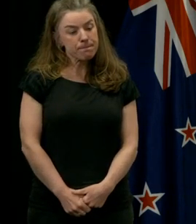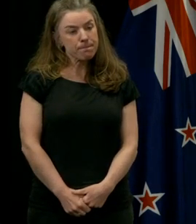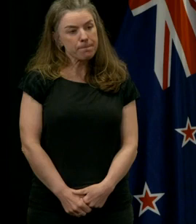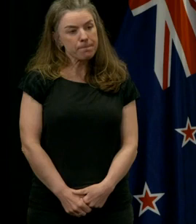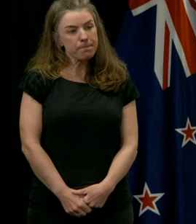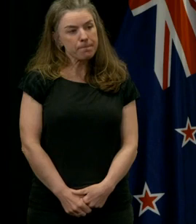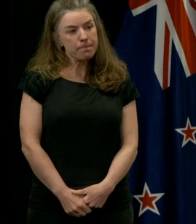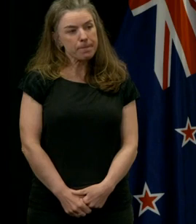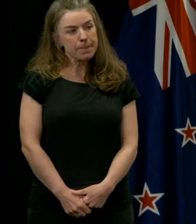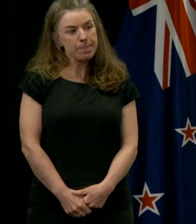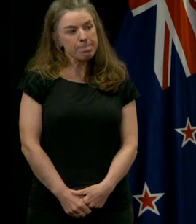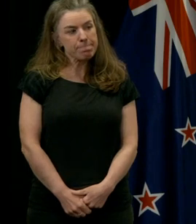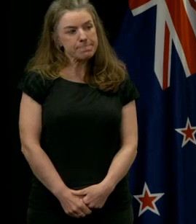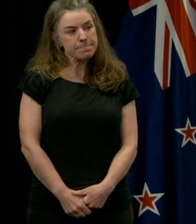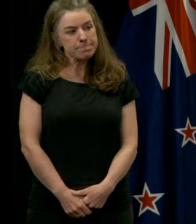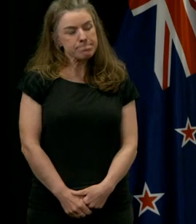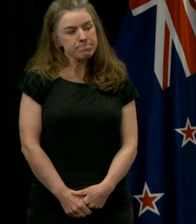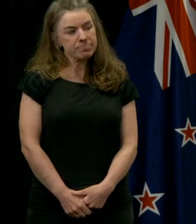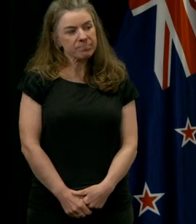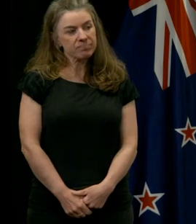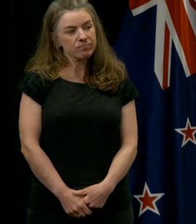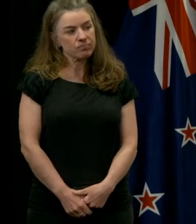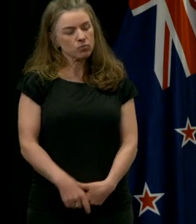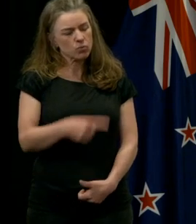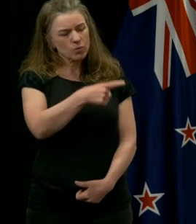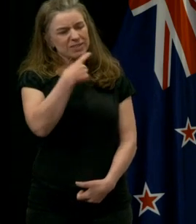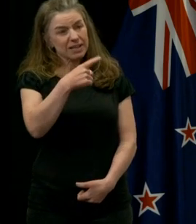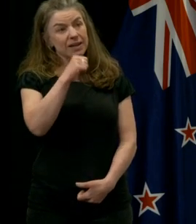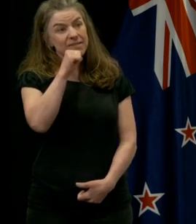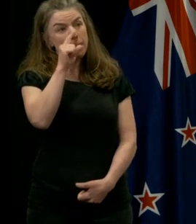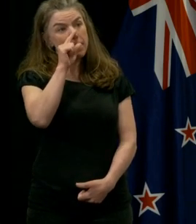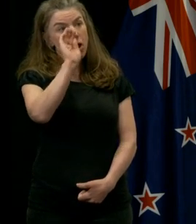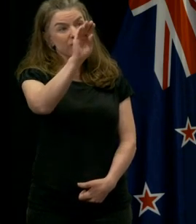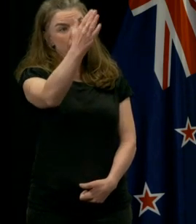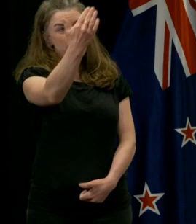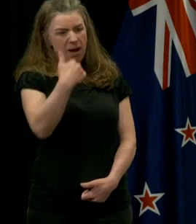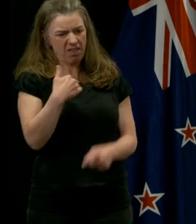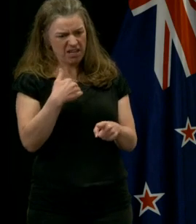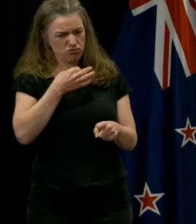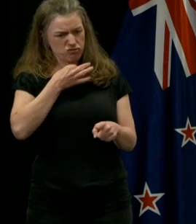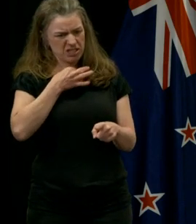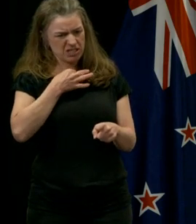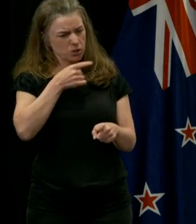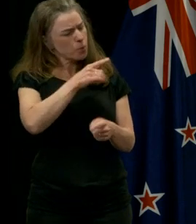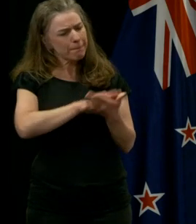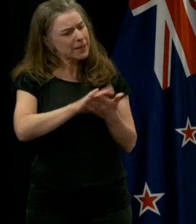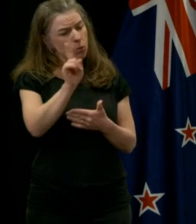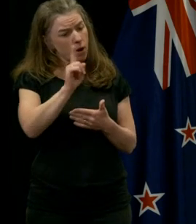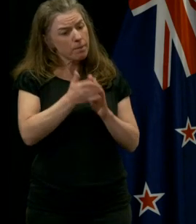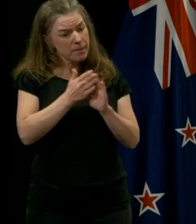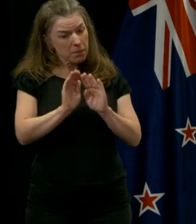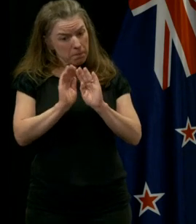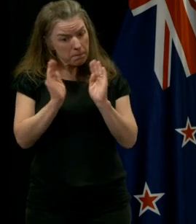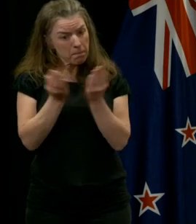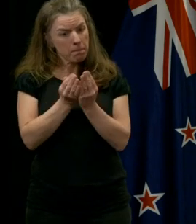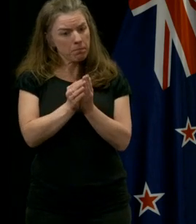Before that, returning New Zealanders did pose a threat of sorts, and we would treat them as such. What do you mean by that? Are you looking at quarantining away